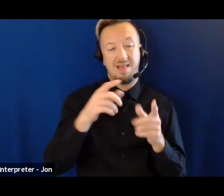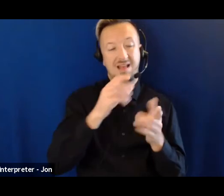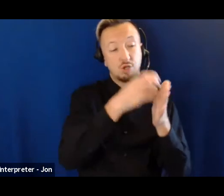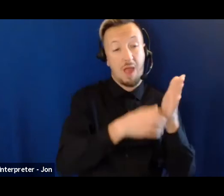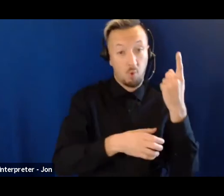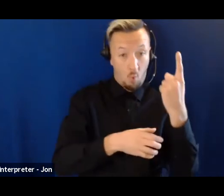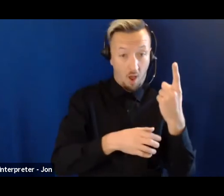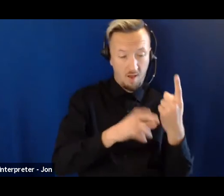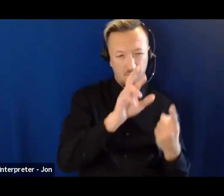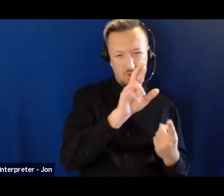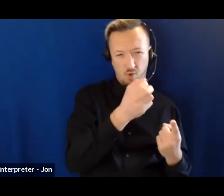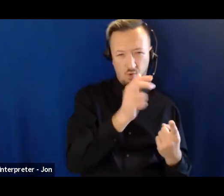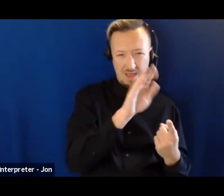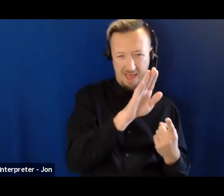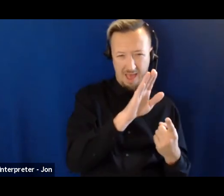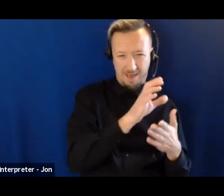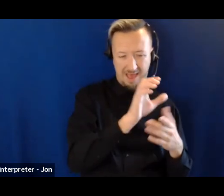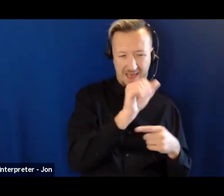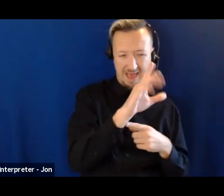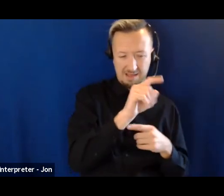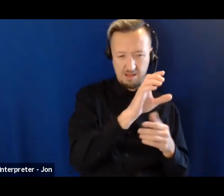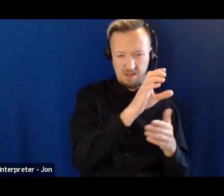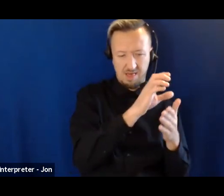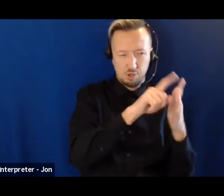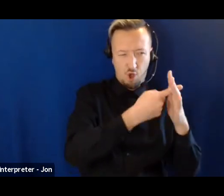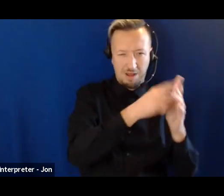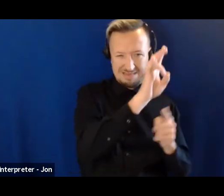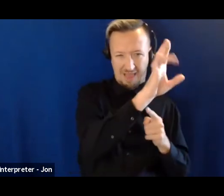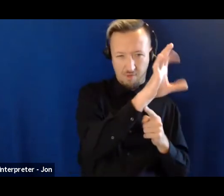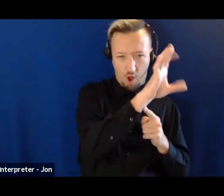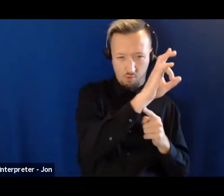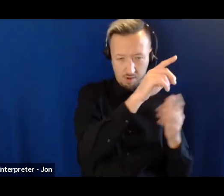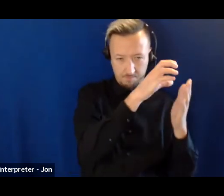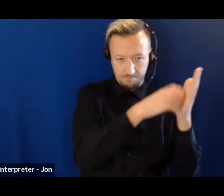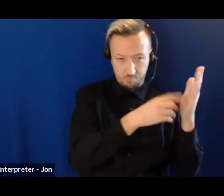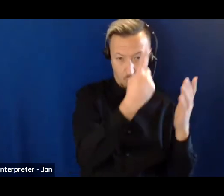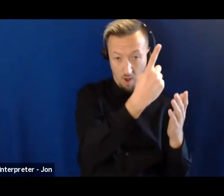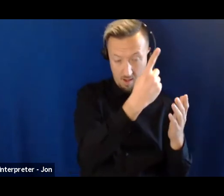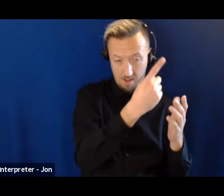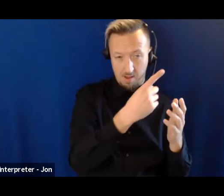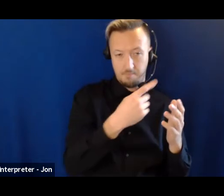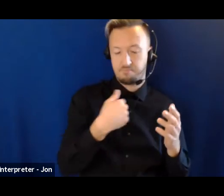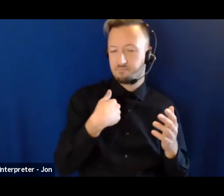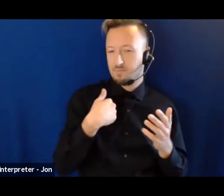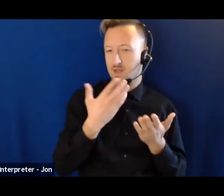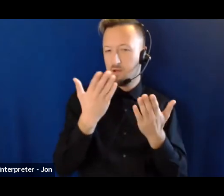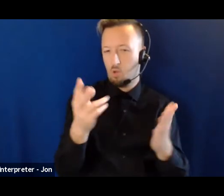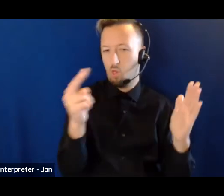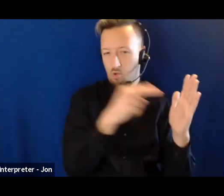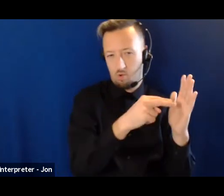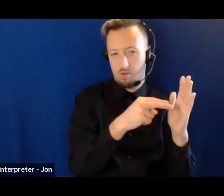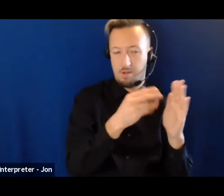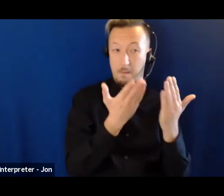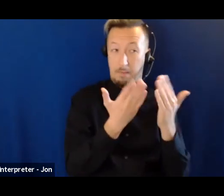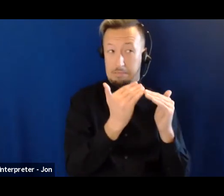section that starts with the 700s. So I would definitely have you go look at that. It could be earlier